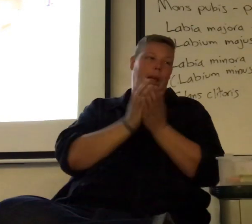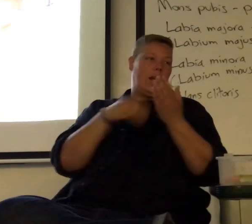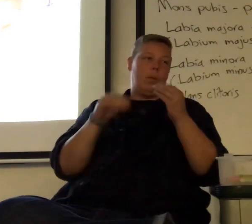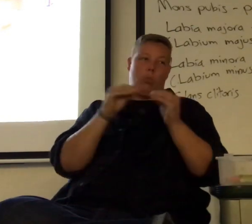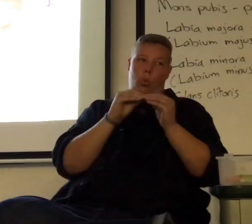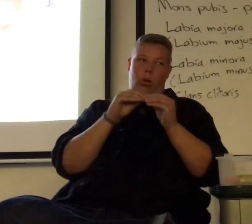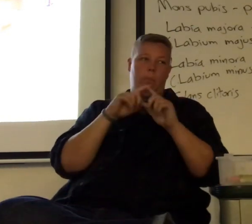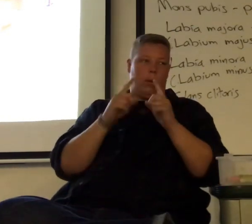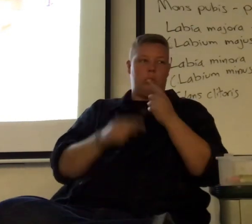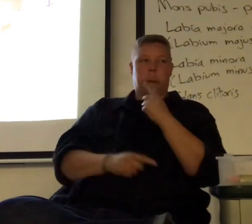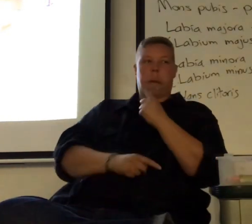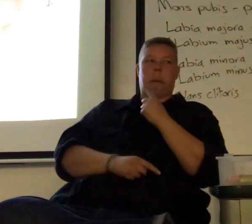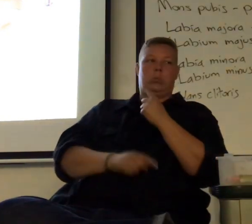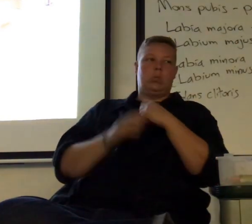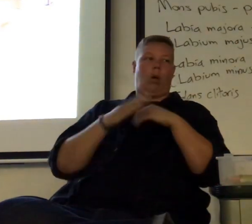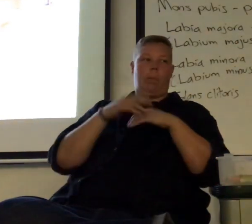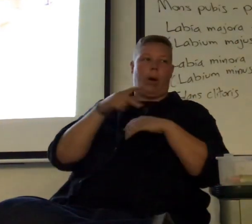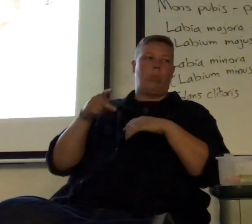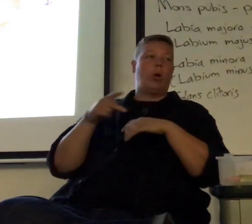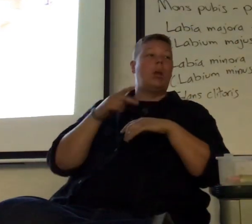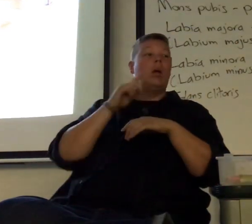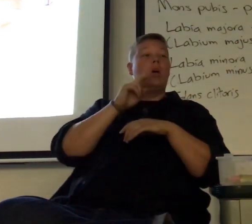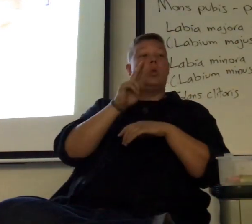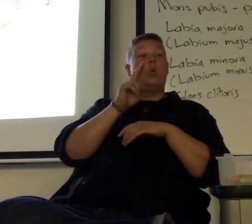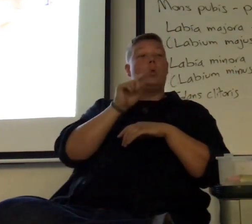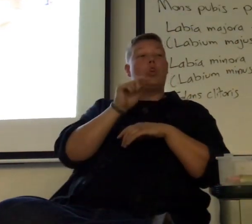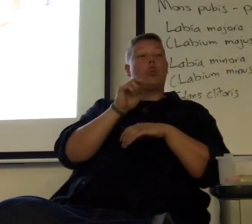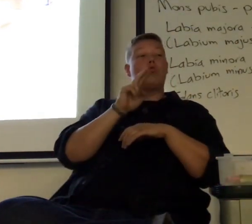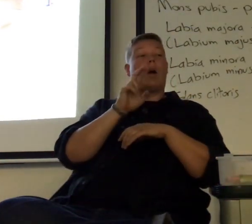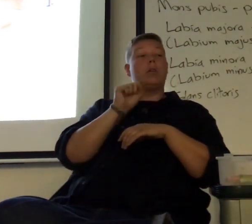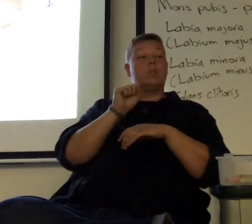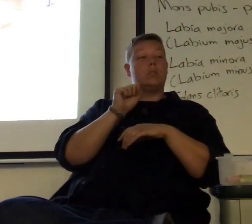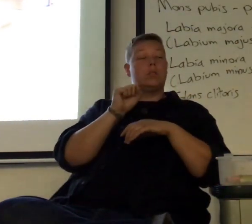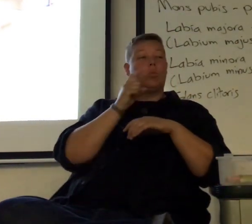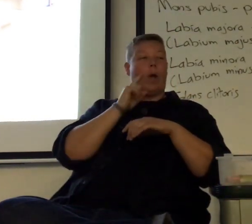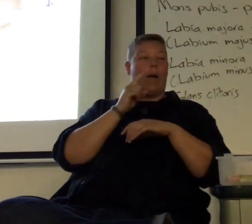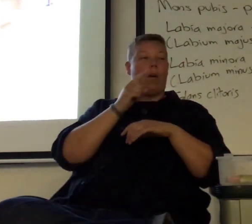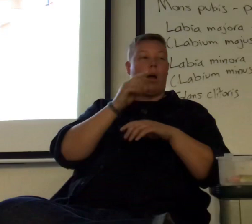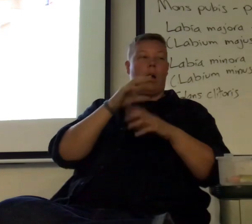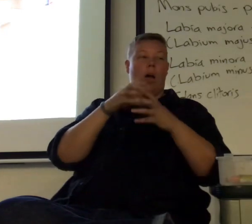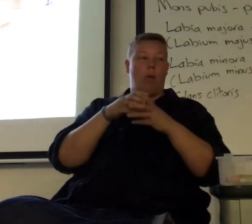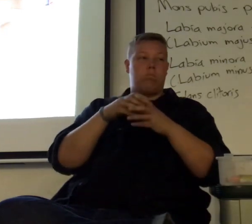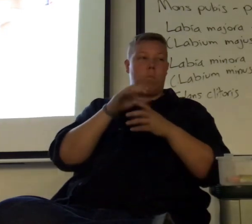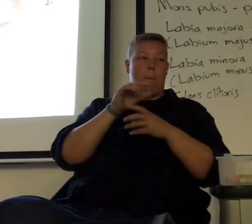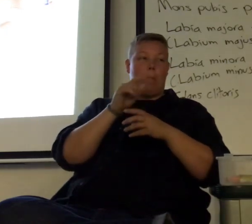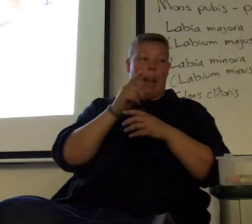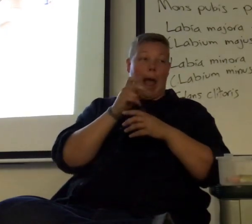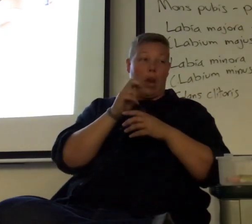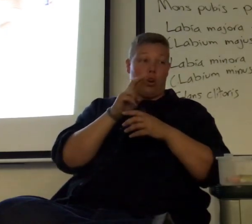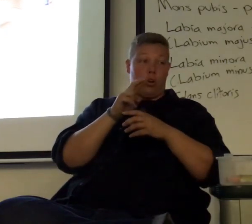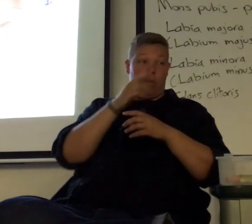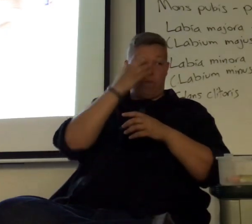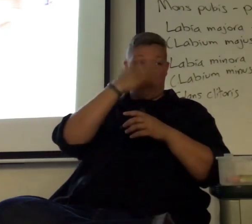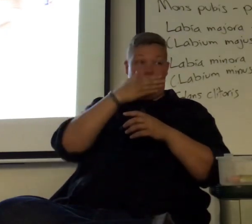with. Uterus. You have bladder in front, rectum in back. There are the ovaries right